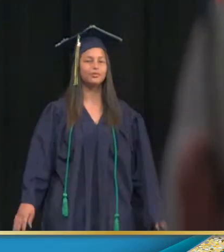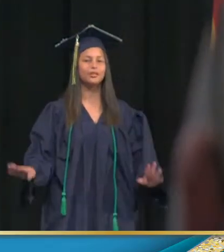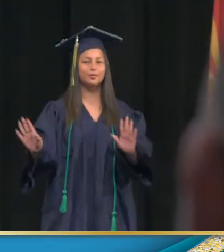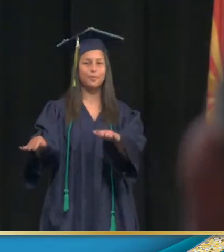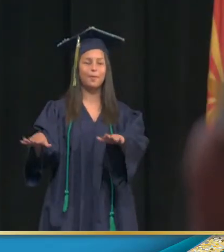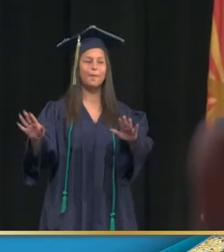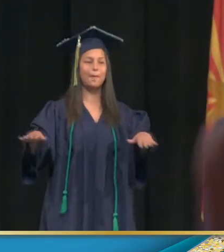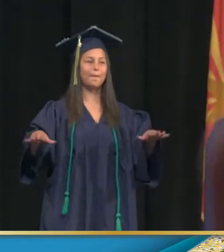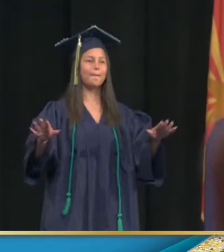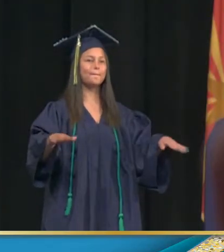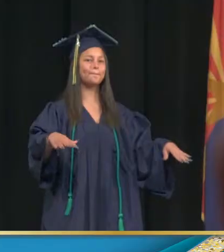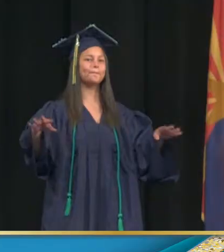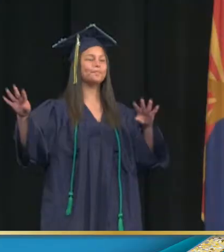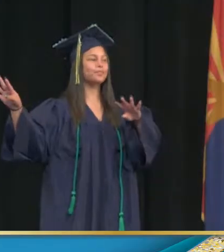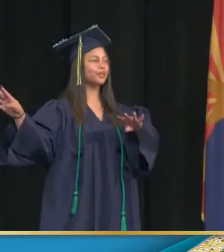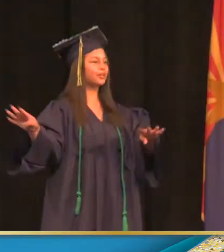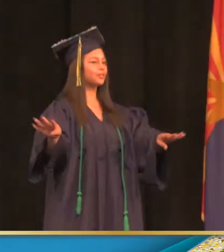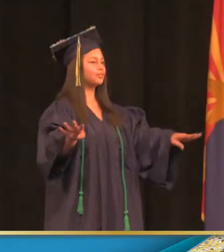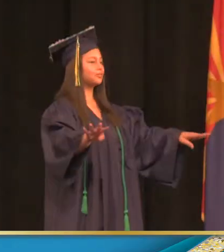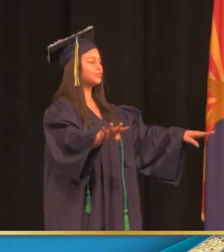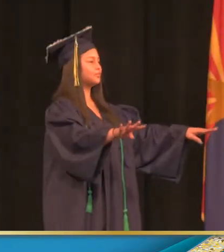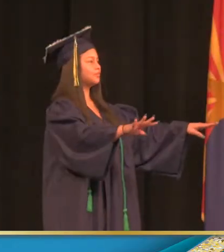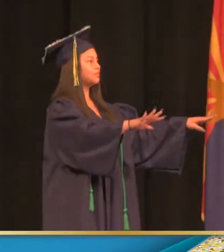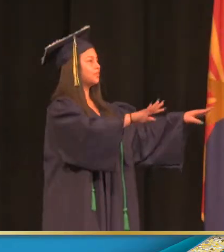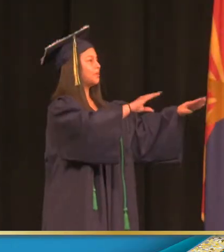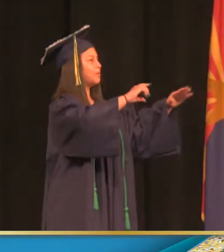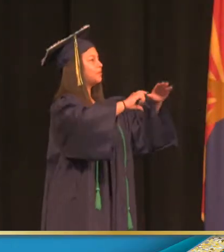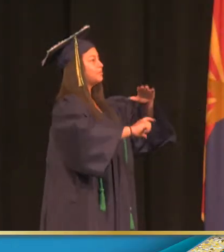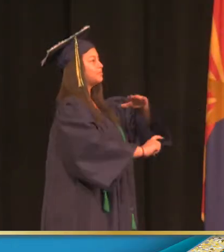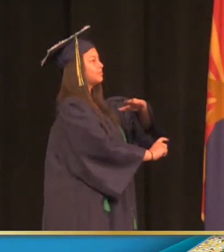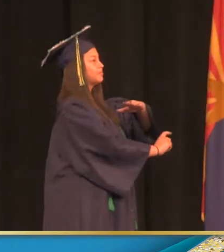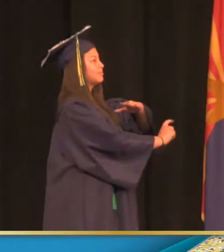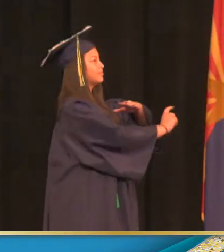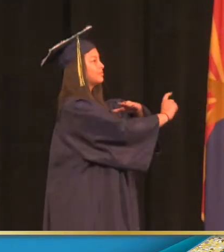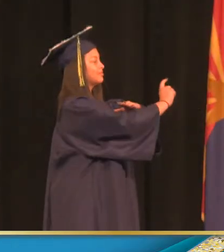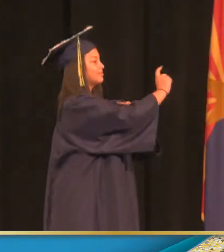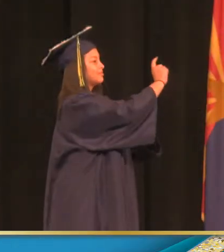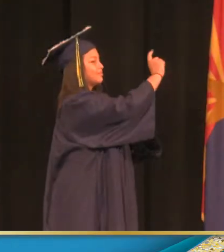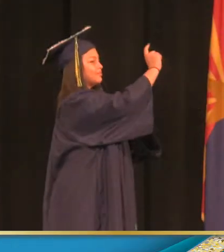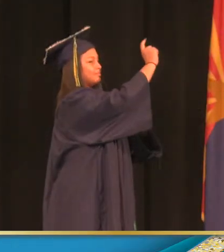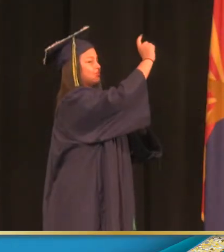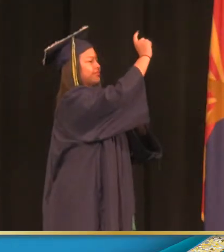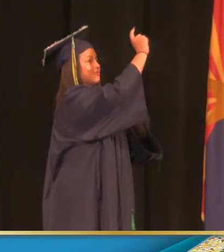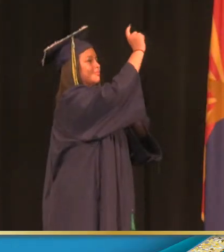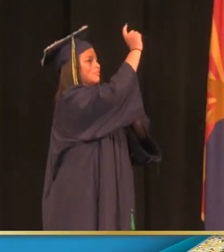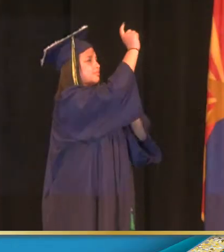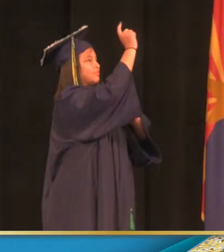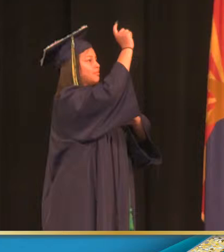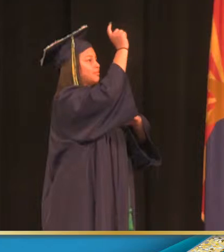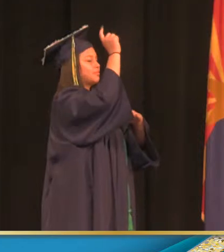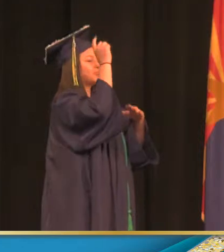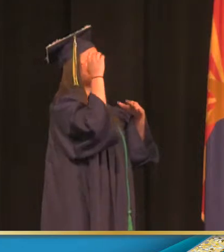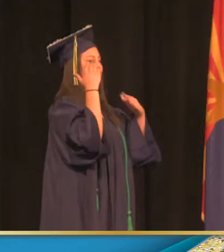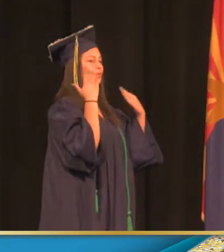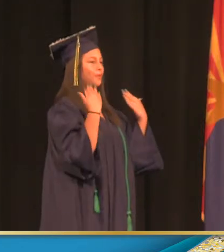Oh, say, can you see by the